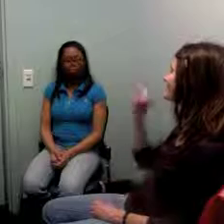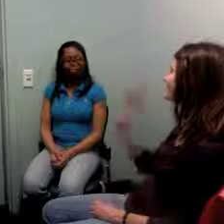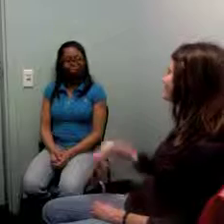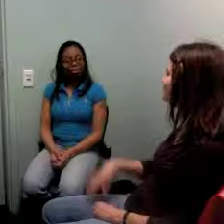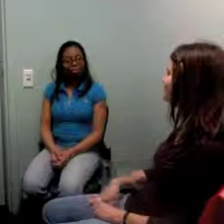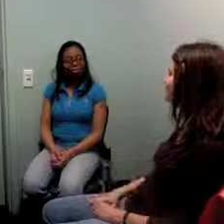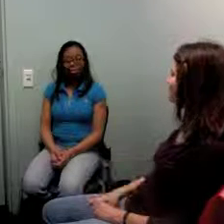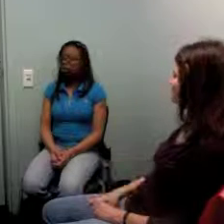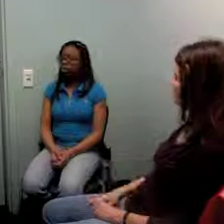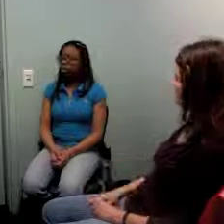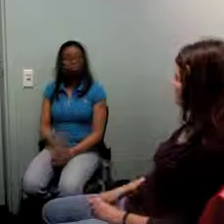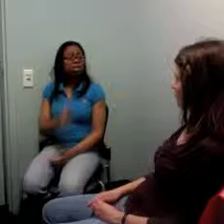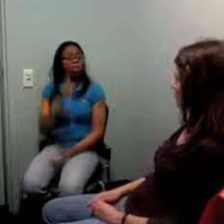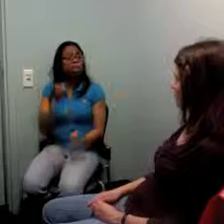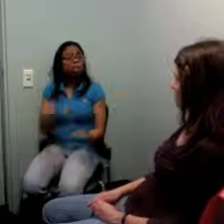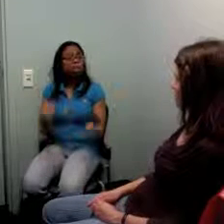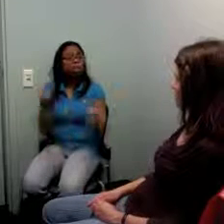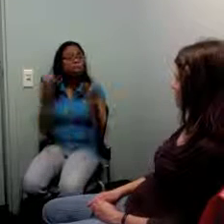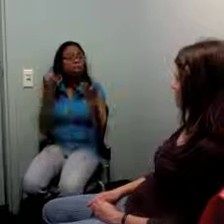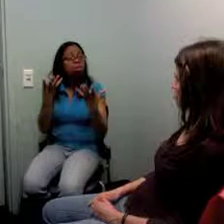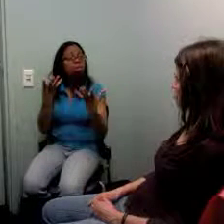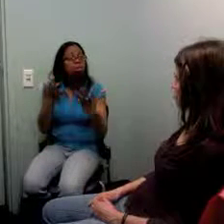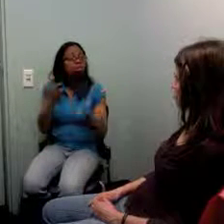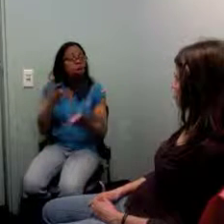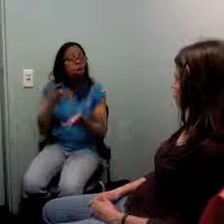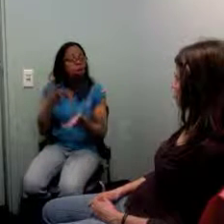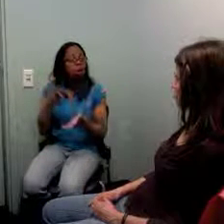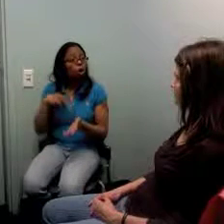And what does it cost then? Do you pay like by the month?